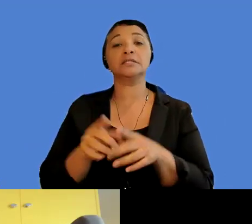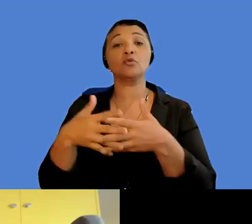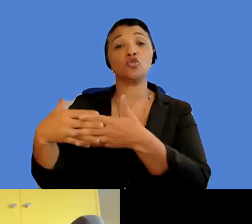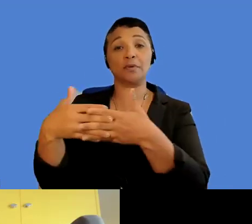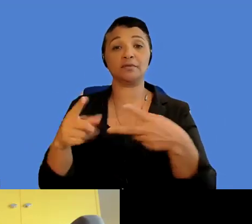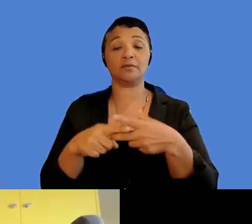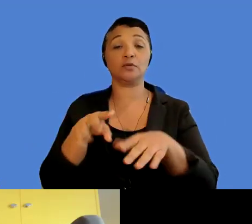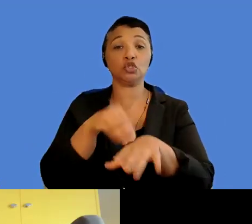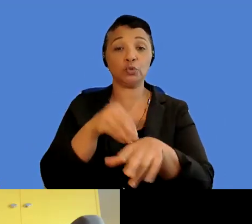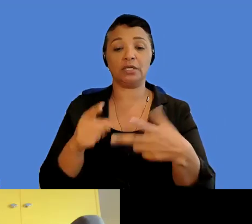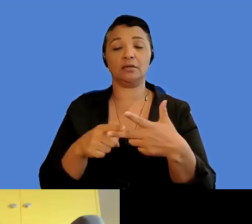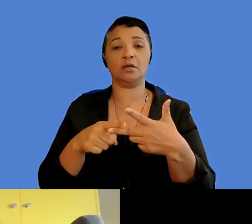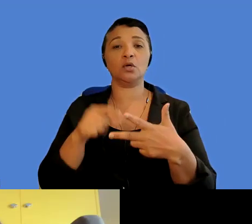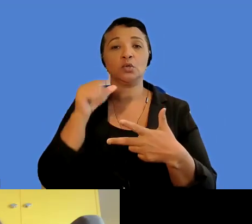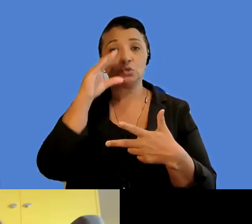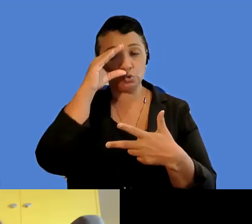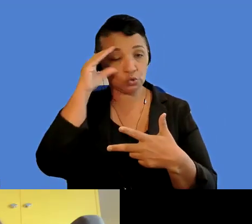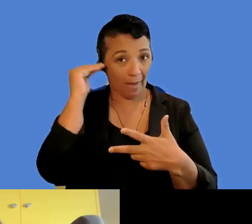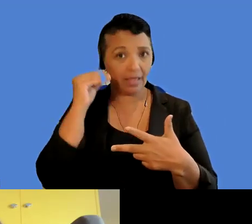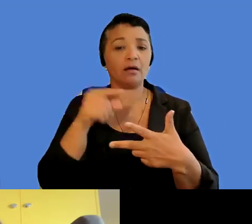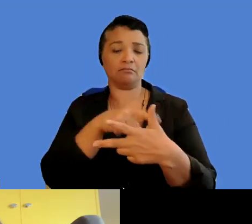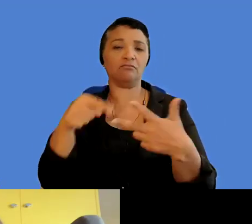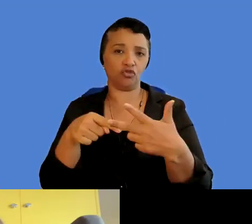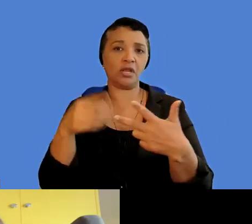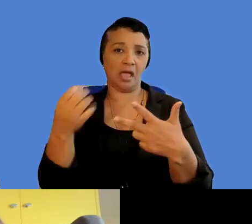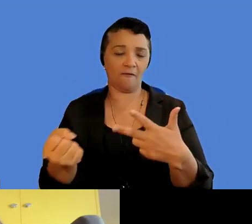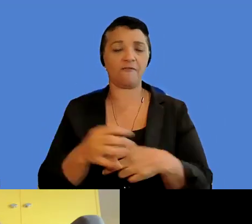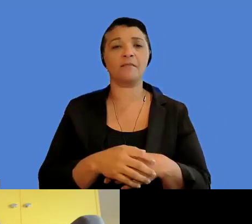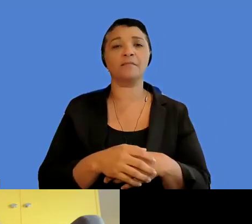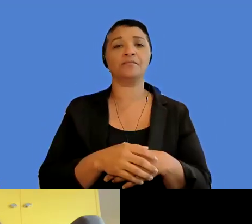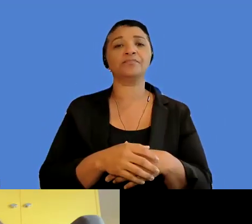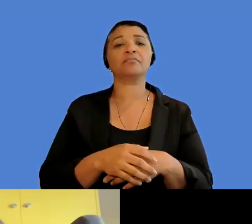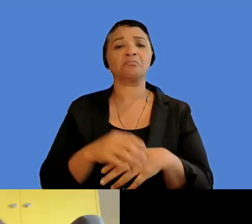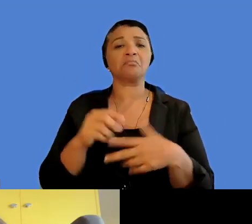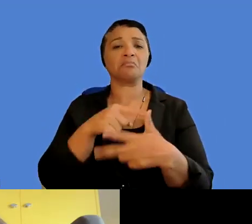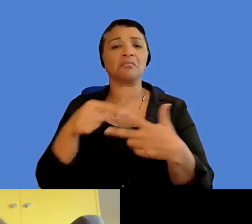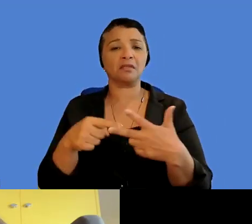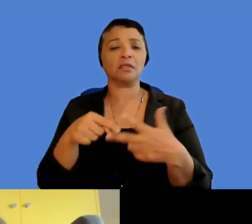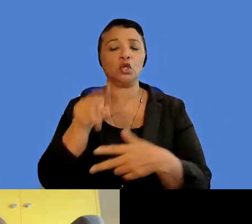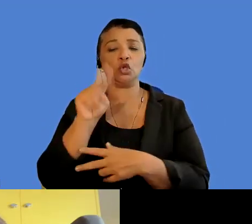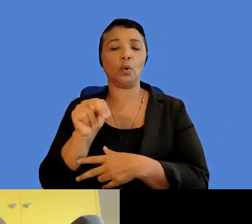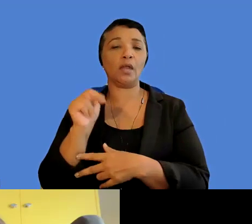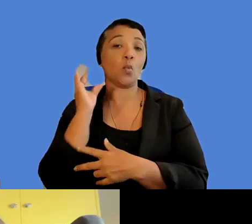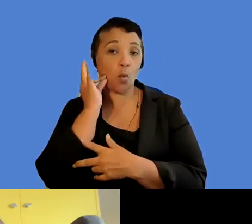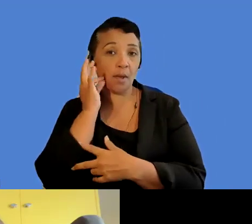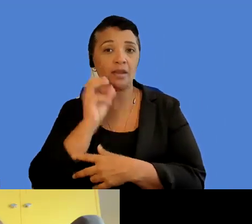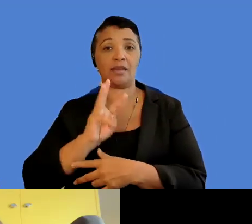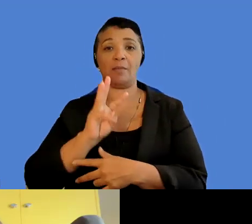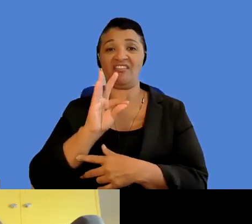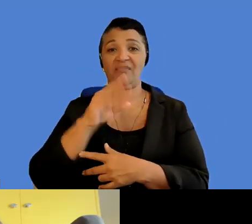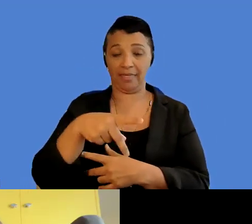and Somalia. 2 multilateral organizations, UN Women and the World Food Programme.